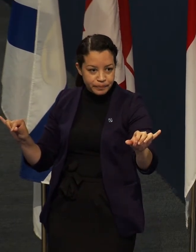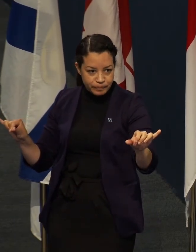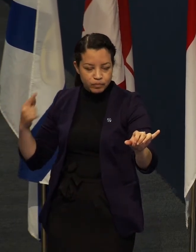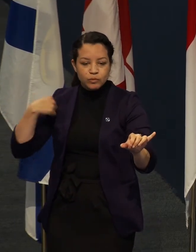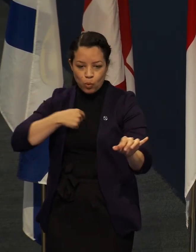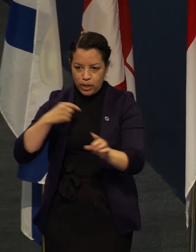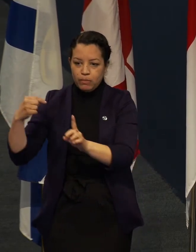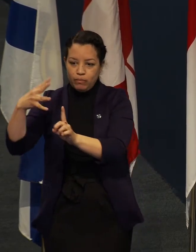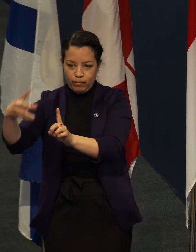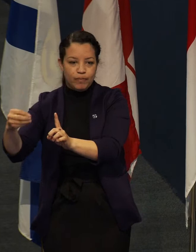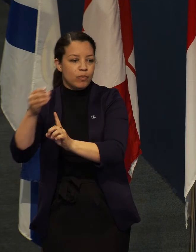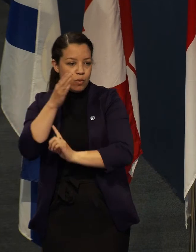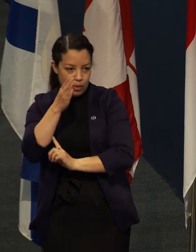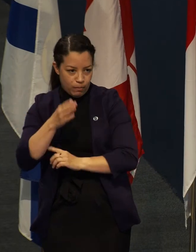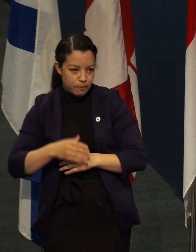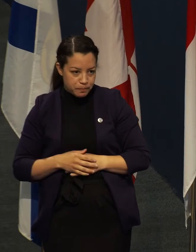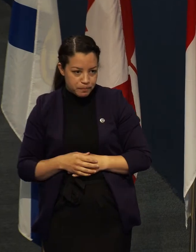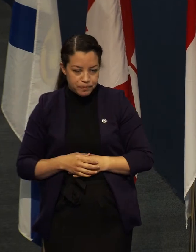and diplomas.